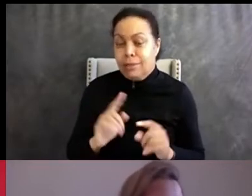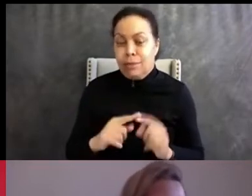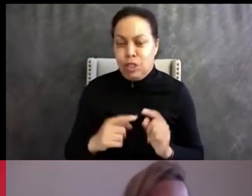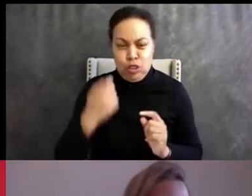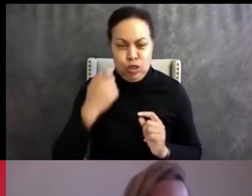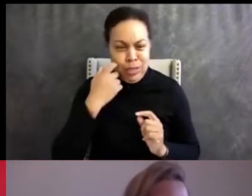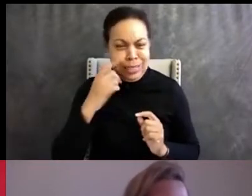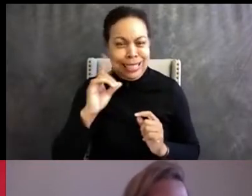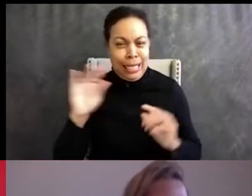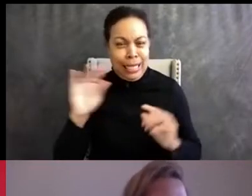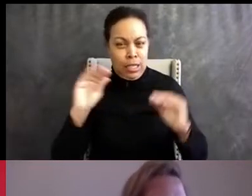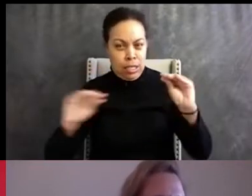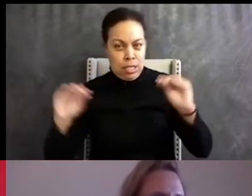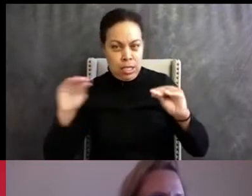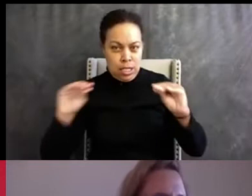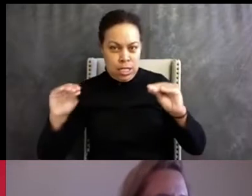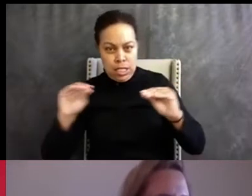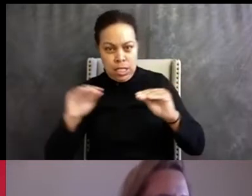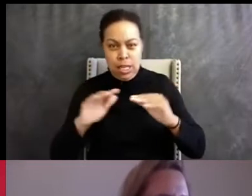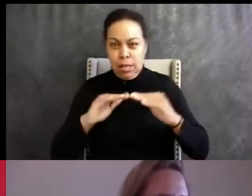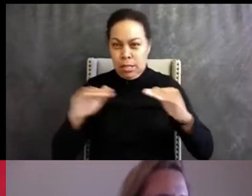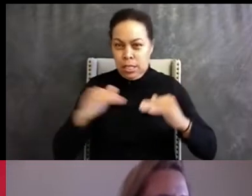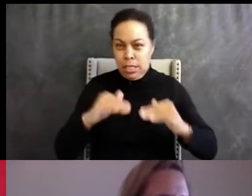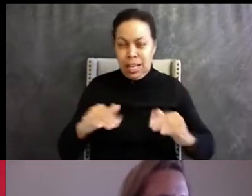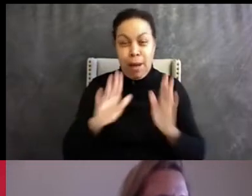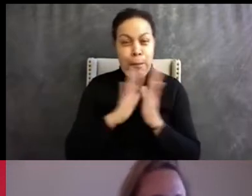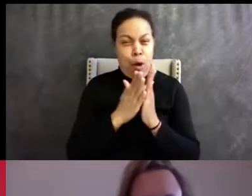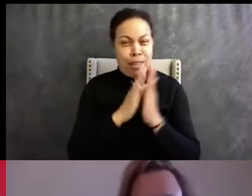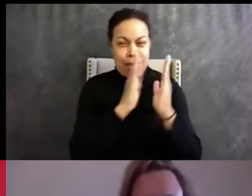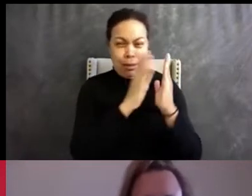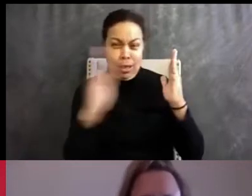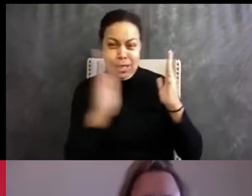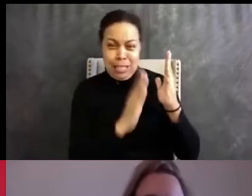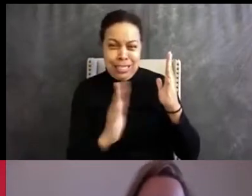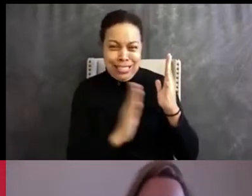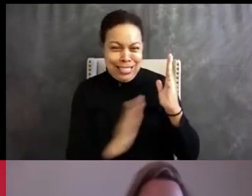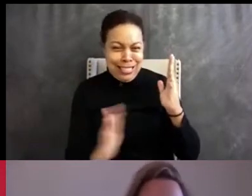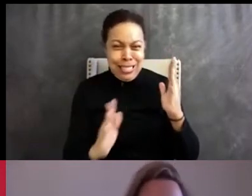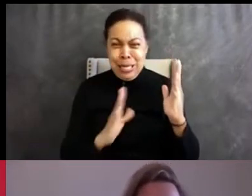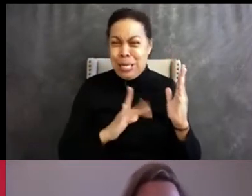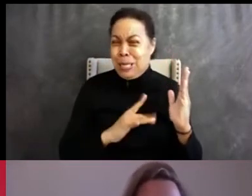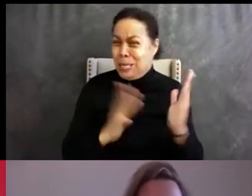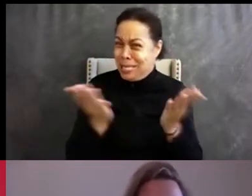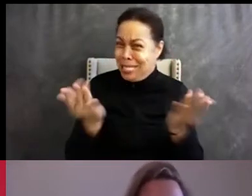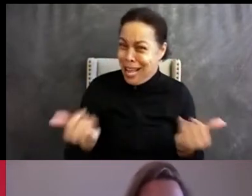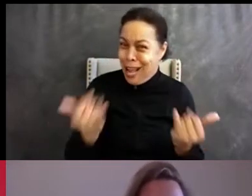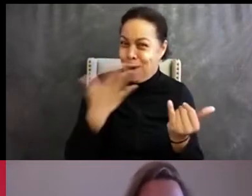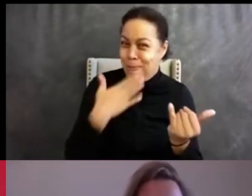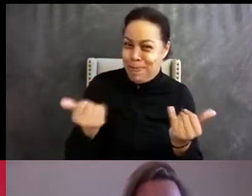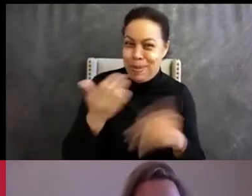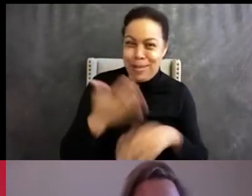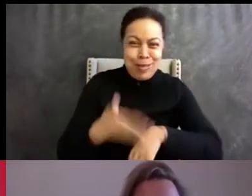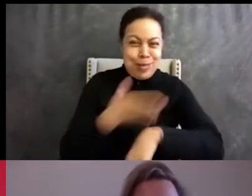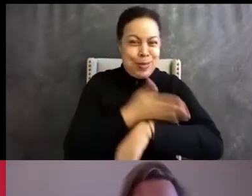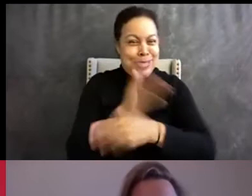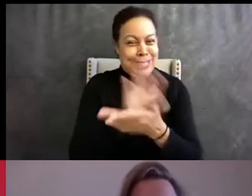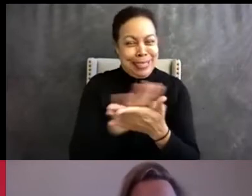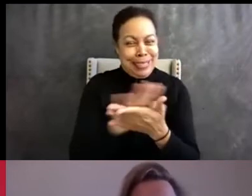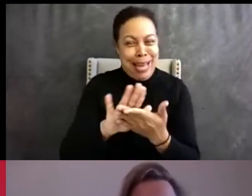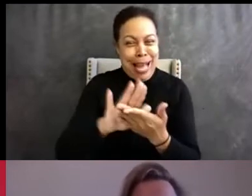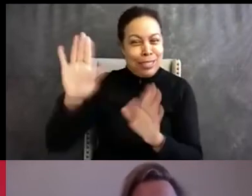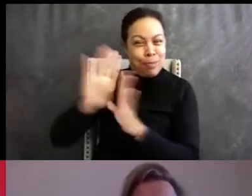sort of organized my lovely bookcases in the background, so I've got like a nice, neat projection in the